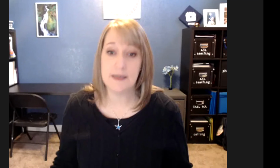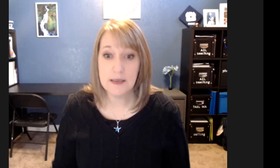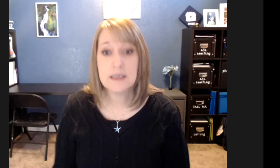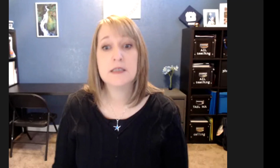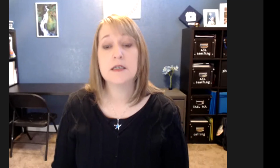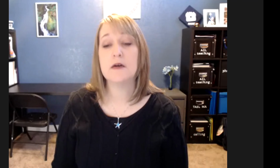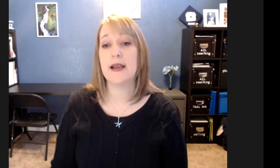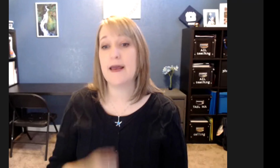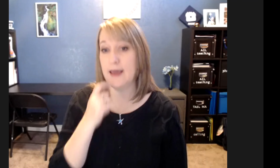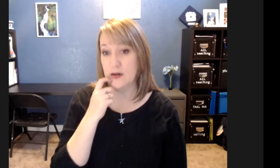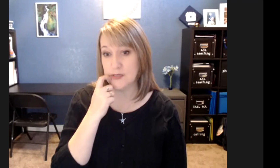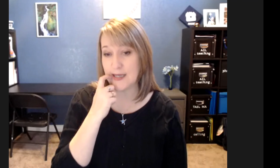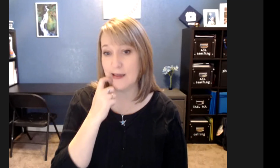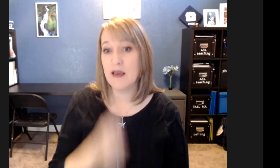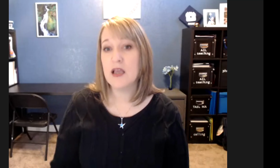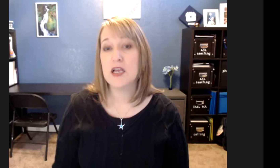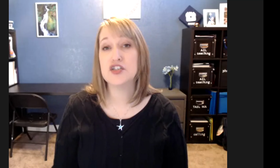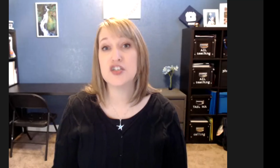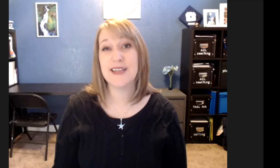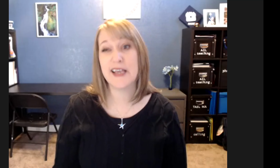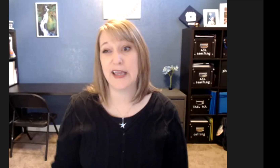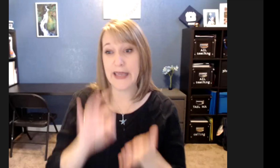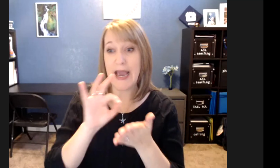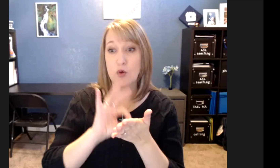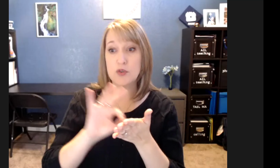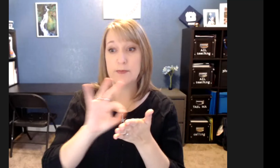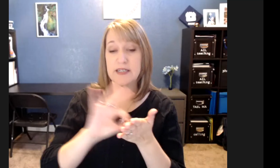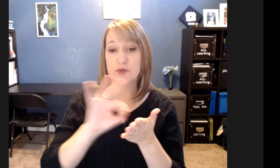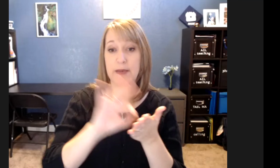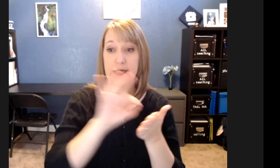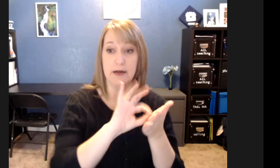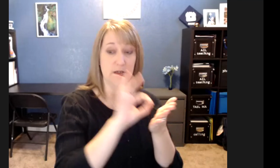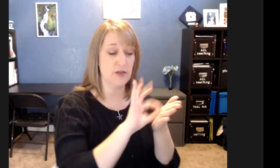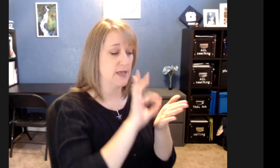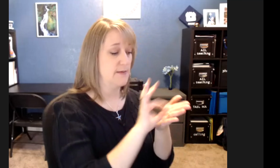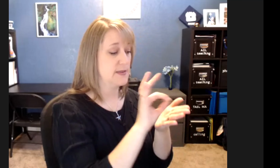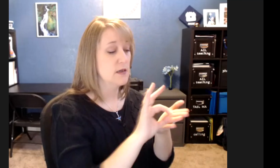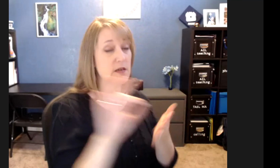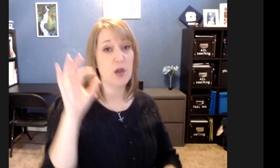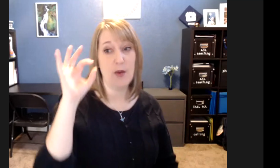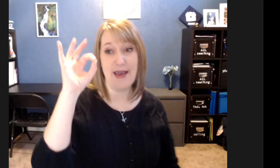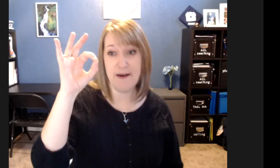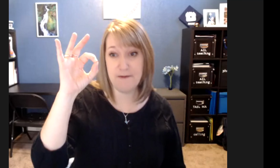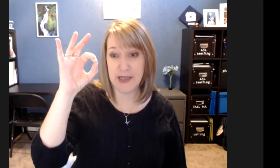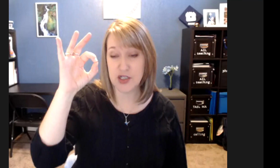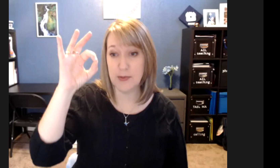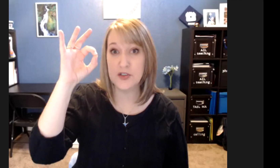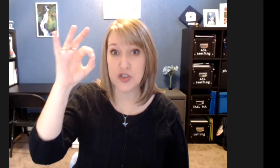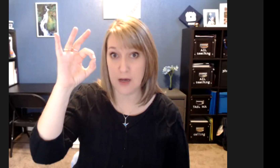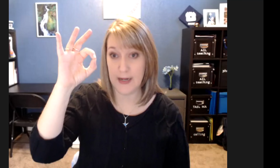business, all right, accounting is just like count, but it's repeated a bunch of times. So F hand shape on your dominant